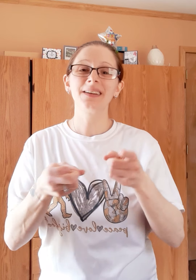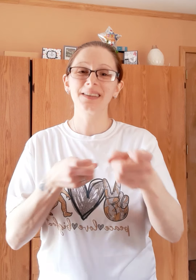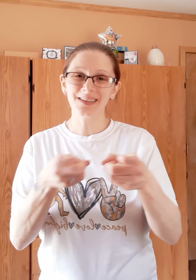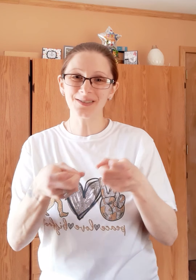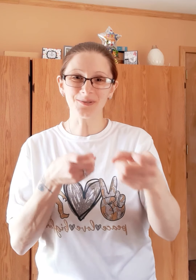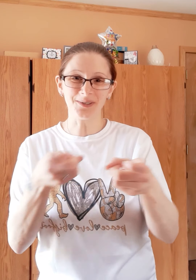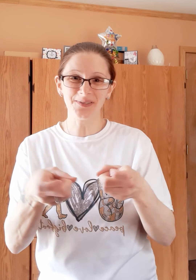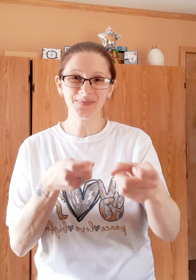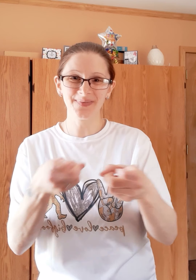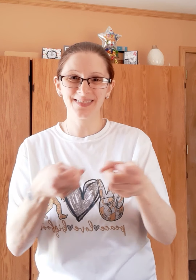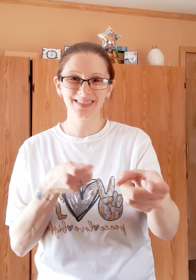self-control.